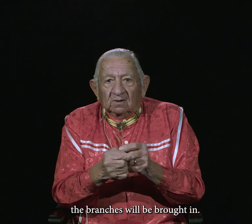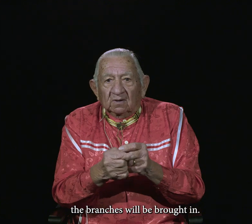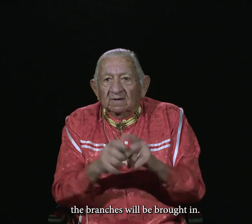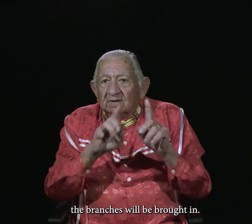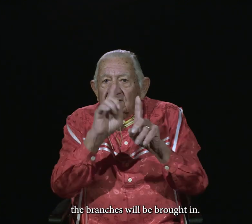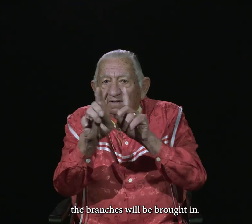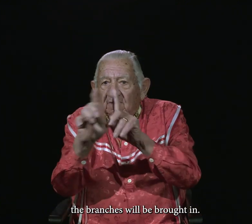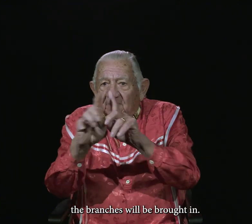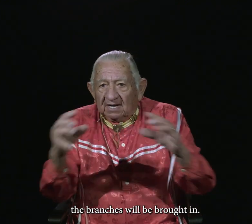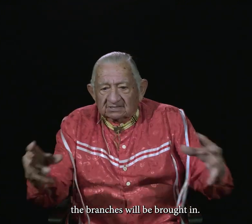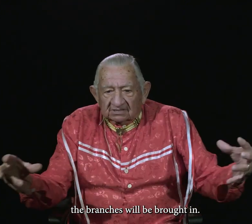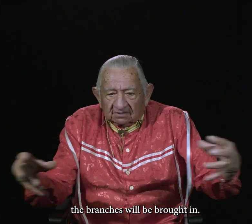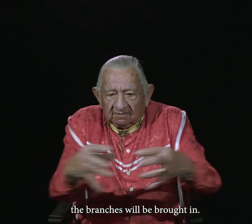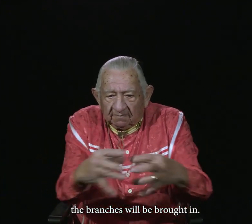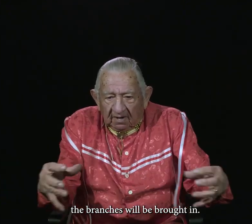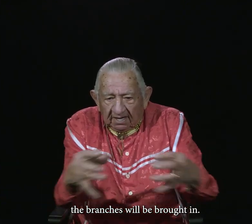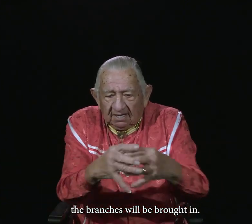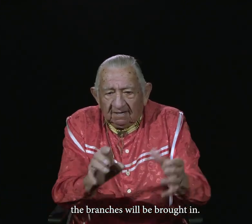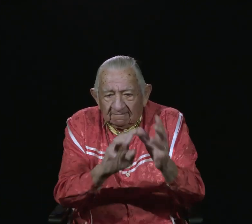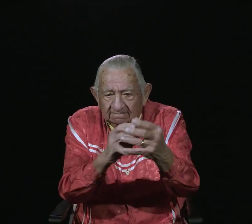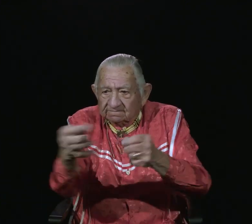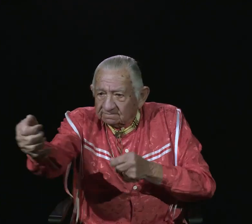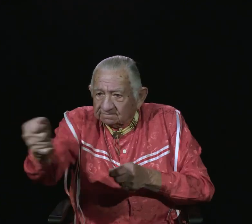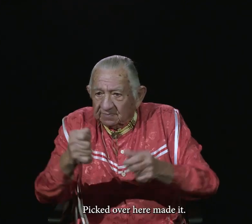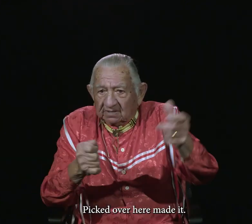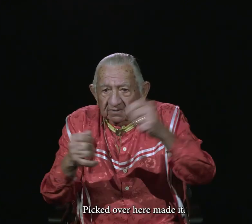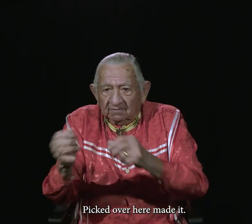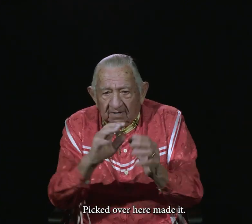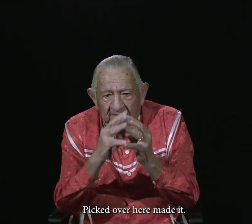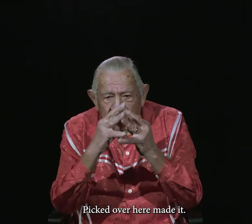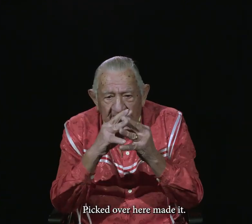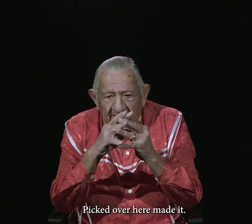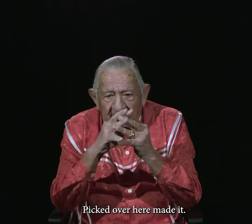or the branches that we brought in, picked over here, laid it,